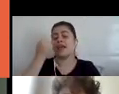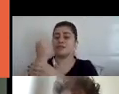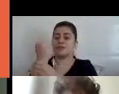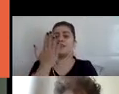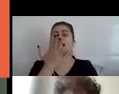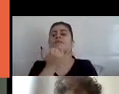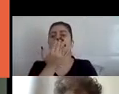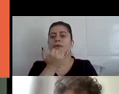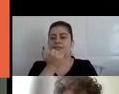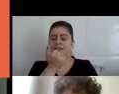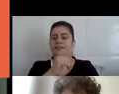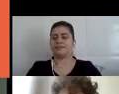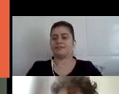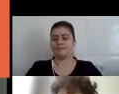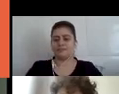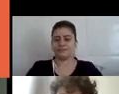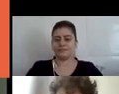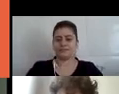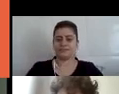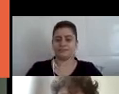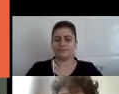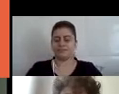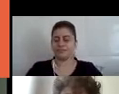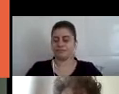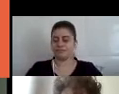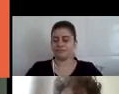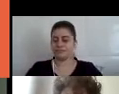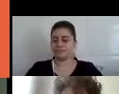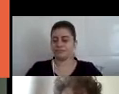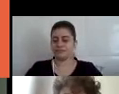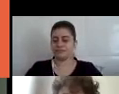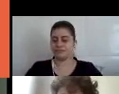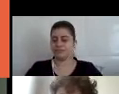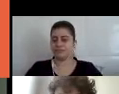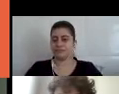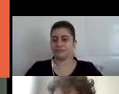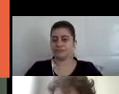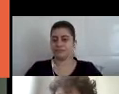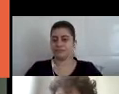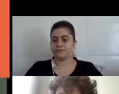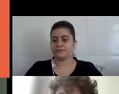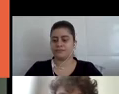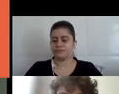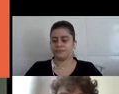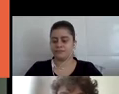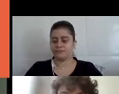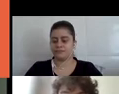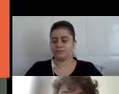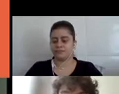the honor to organize a plenary session in the United Nations Food System Pre-Summit.